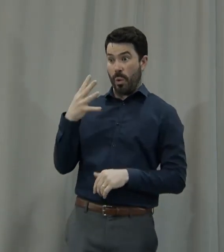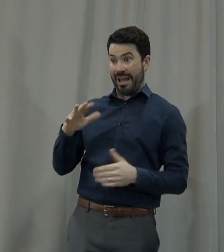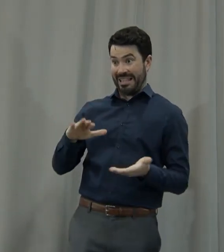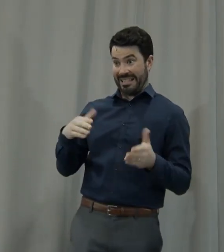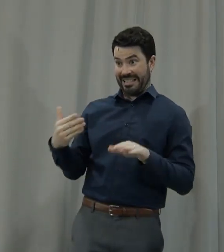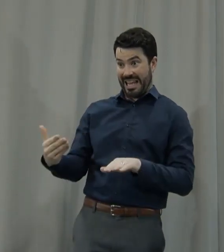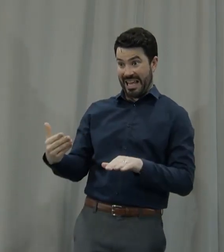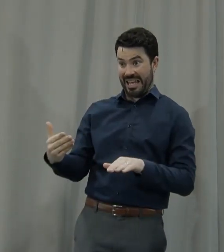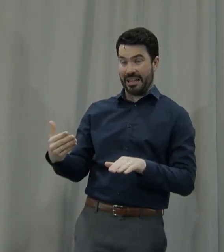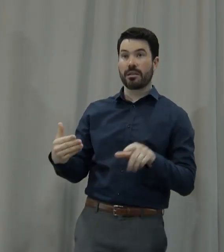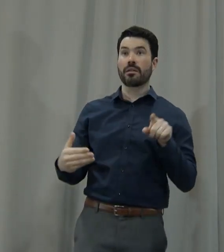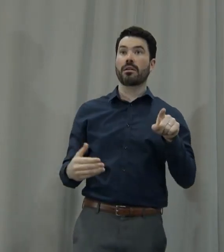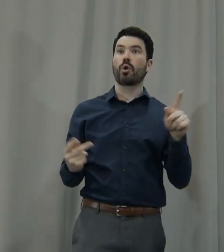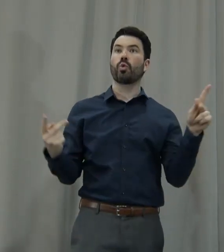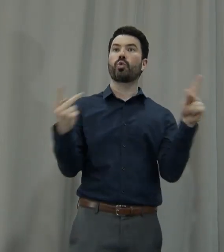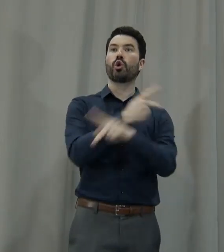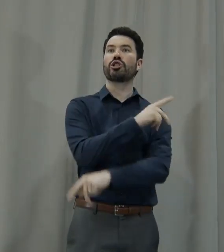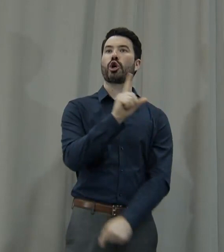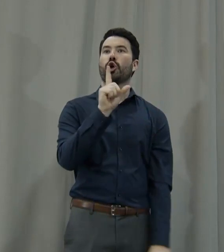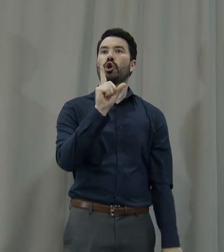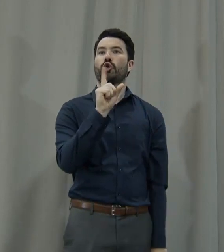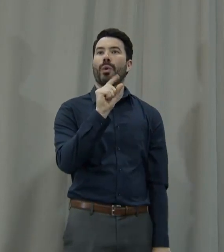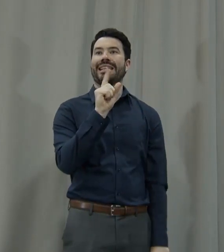than those in the white community.